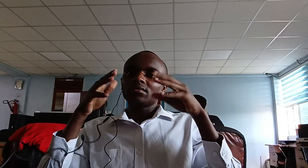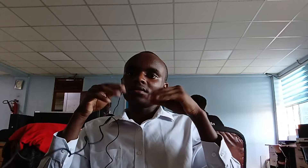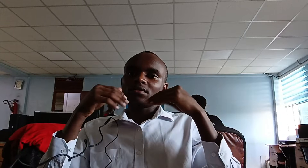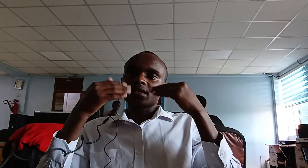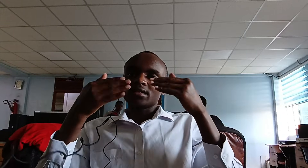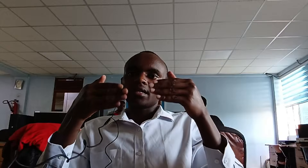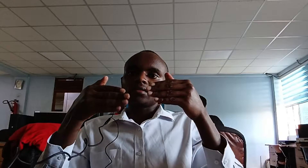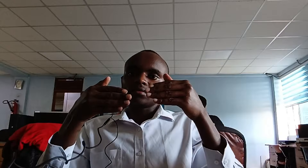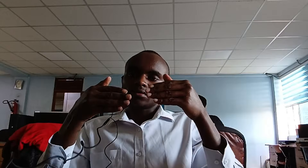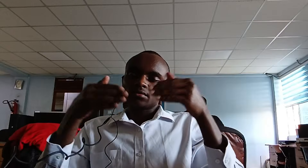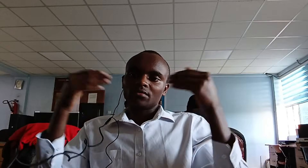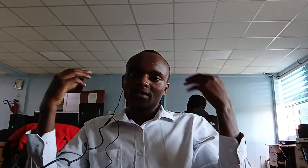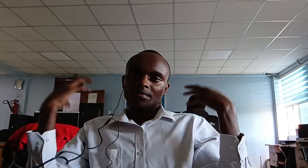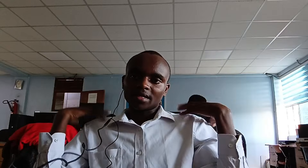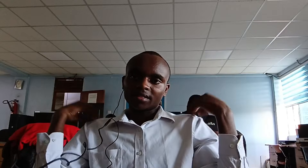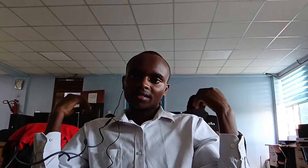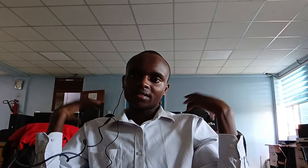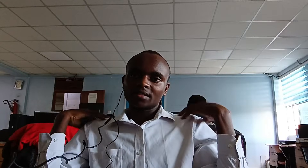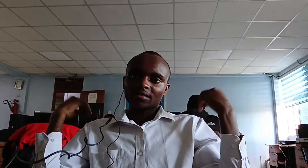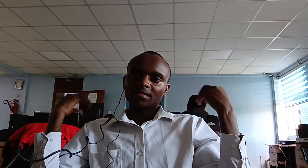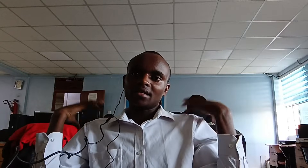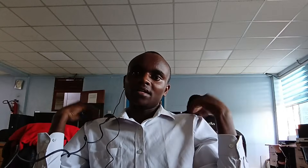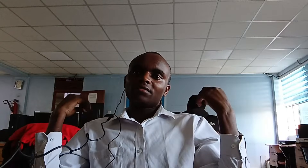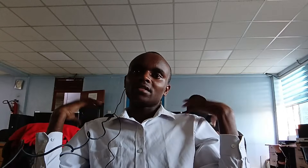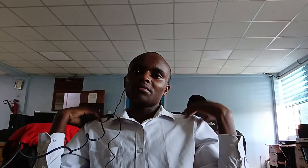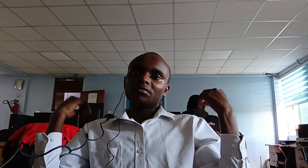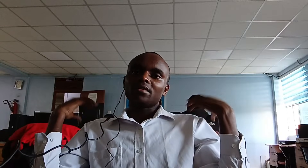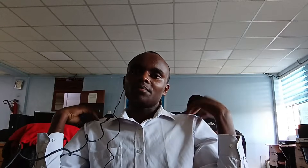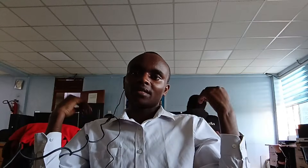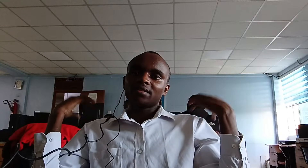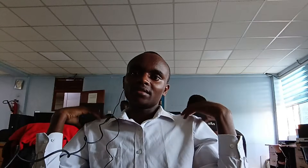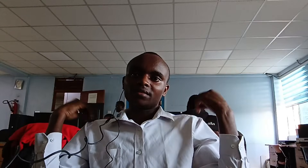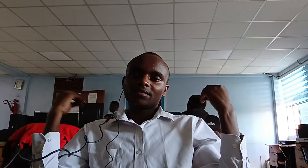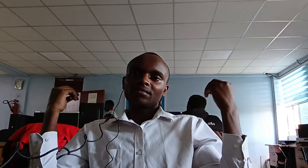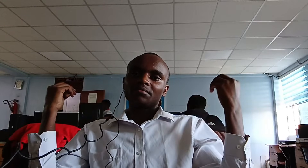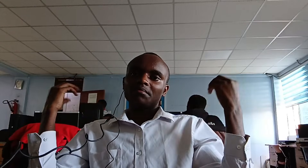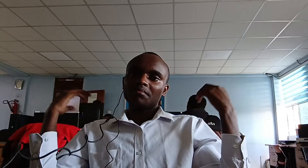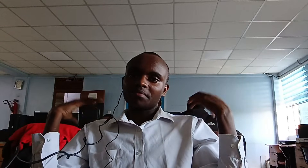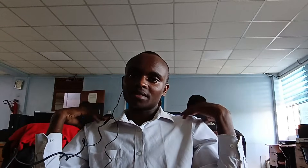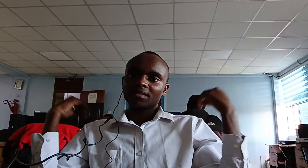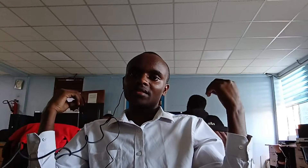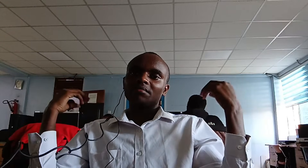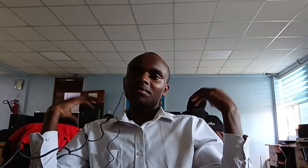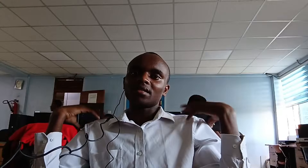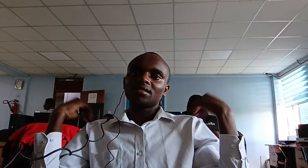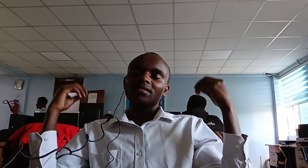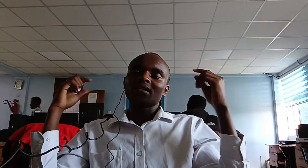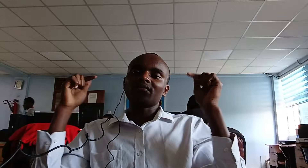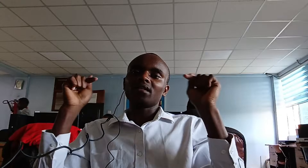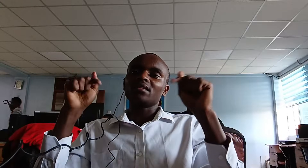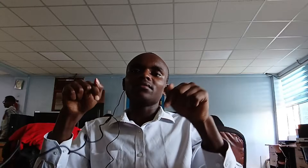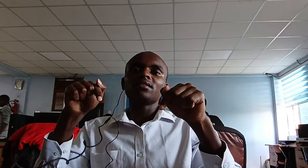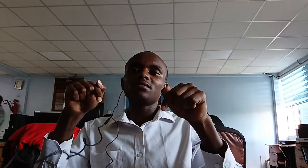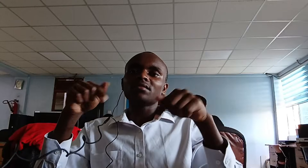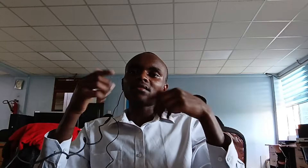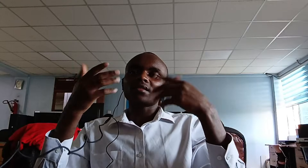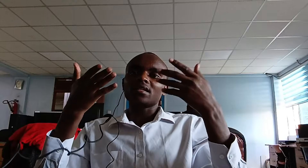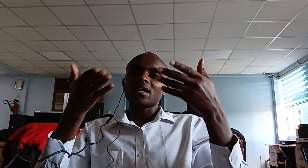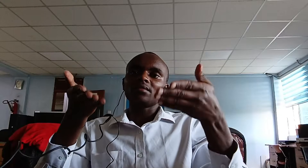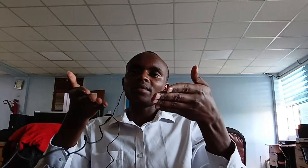it's your turn to do the practice. The time to do the practice, practice and practice. I've done the videos. They are in my